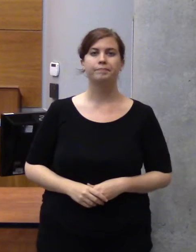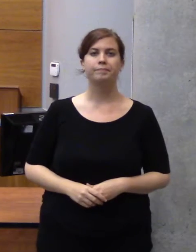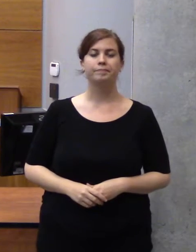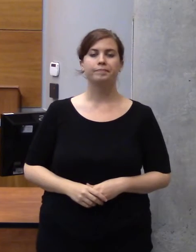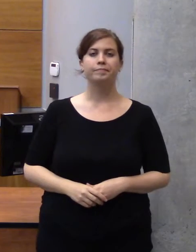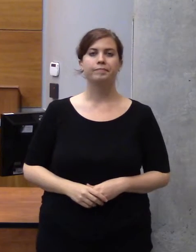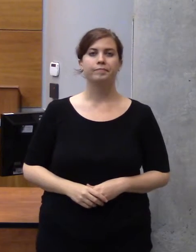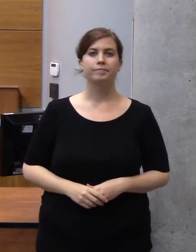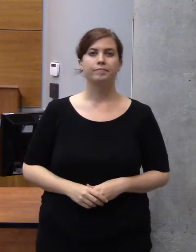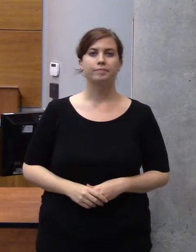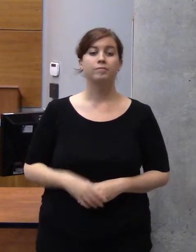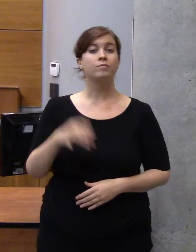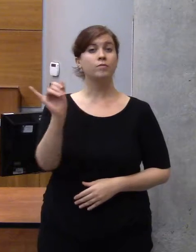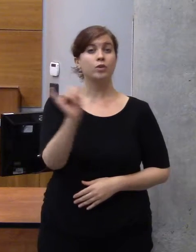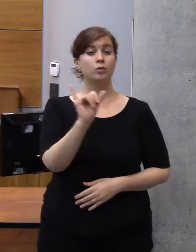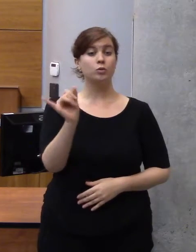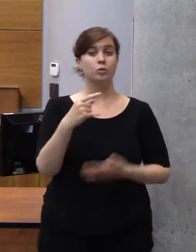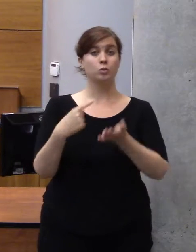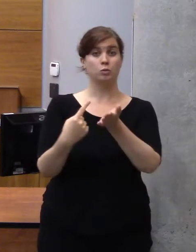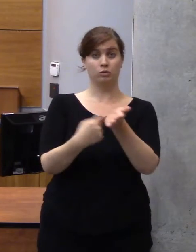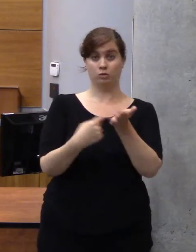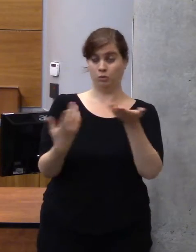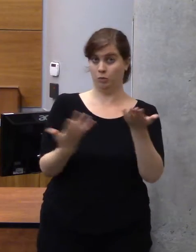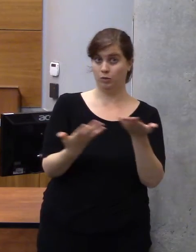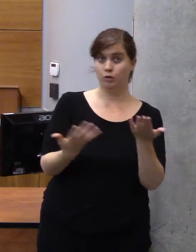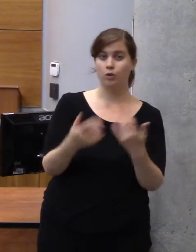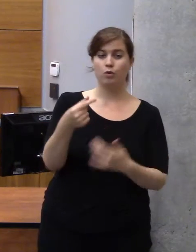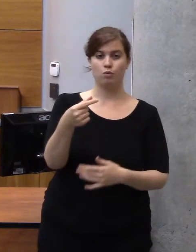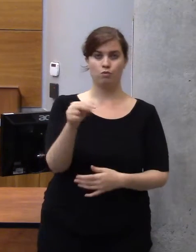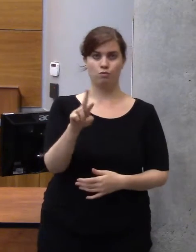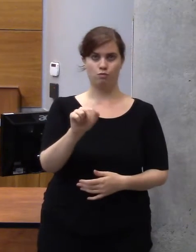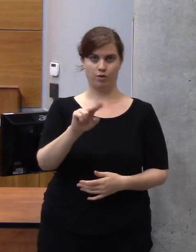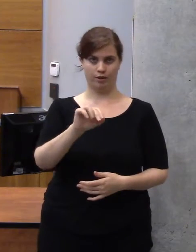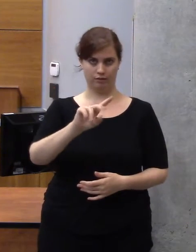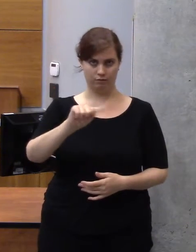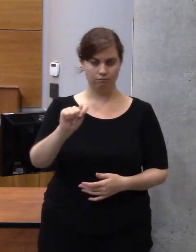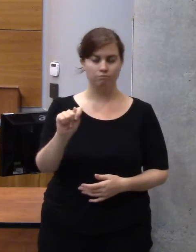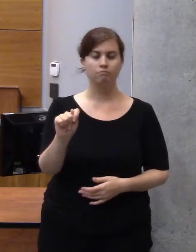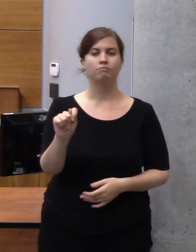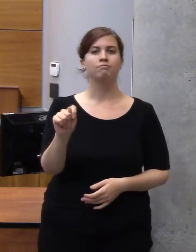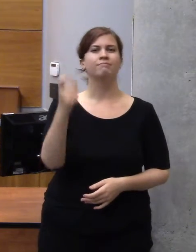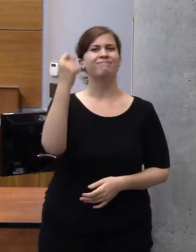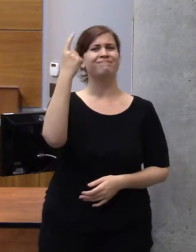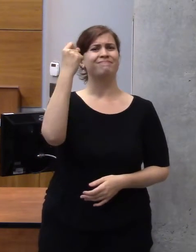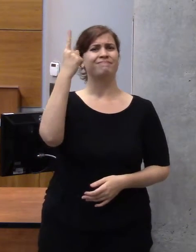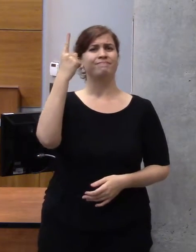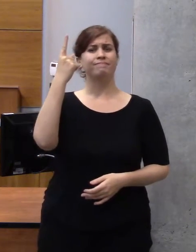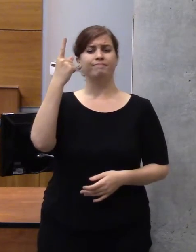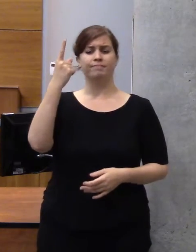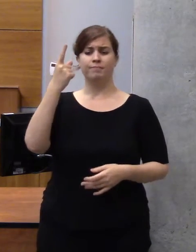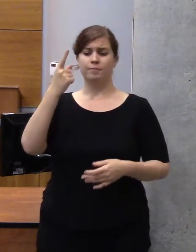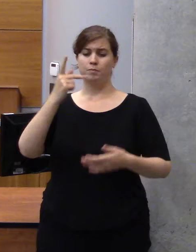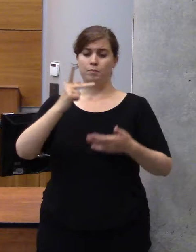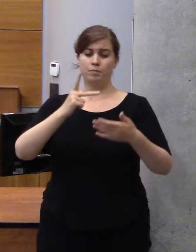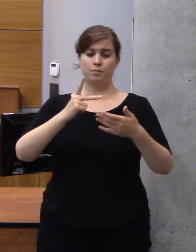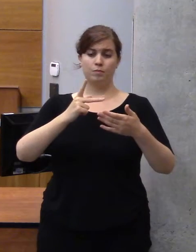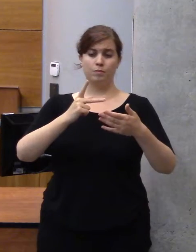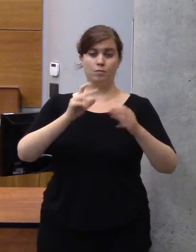a lot of great opportunities for funding, but also they're very limited. They often only will get you started on a project or a program, but